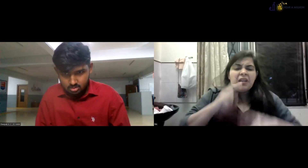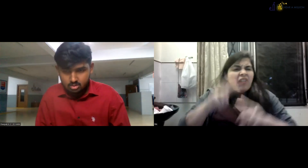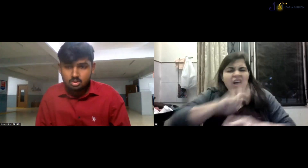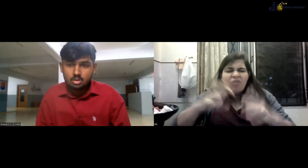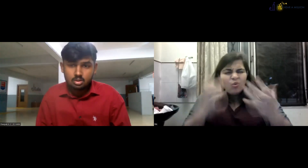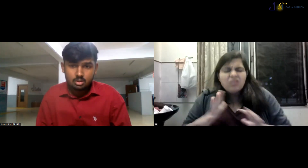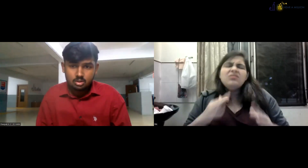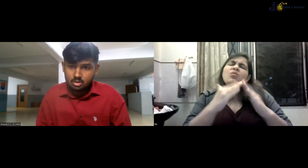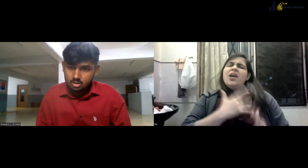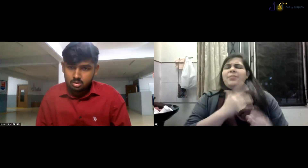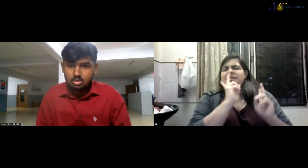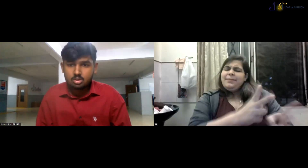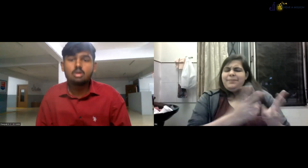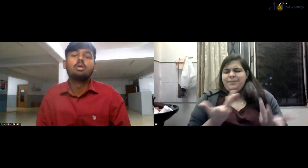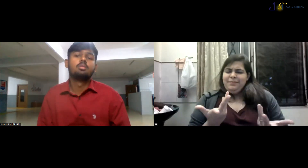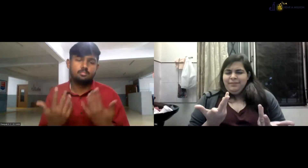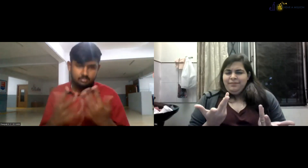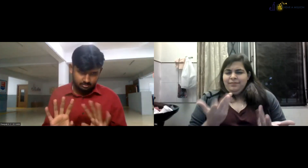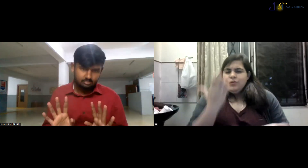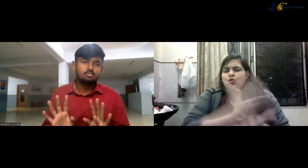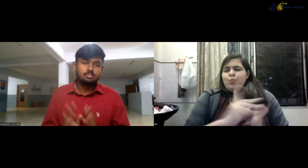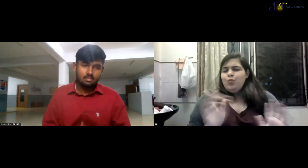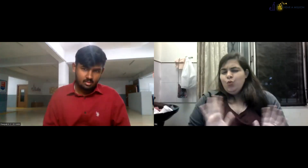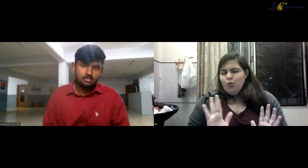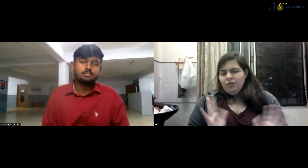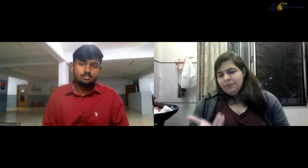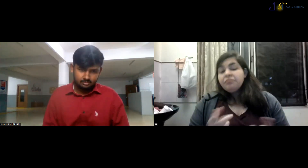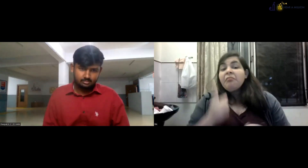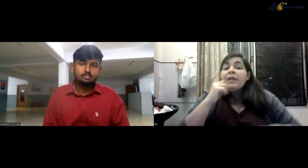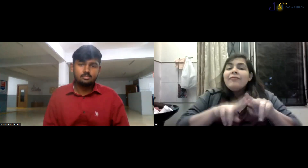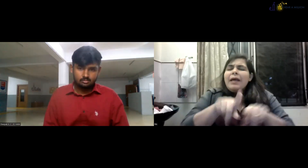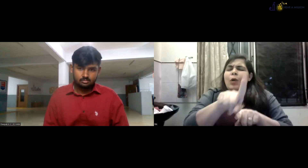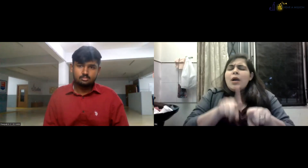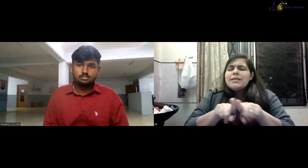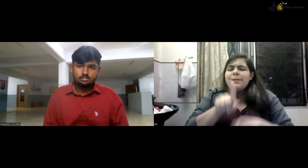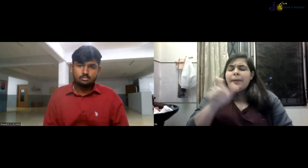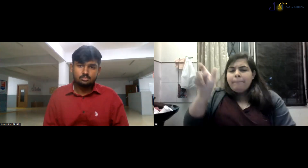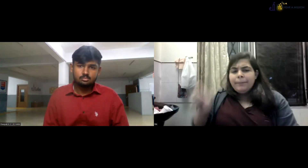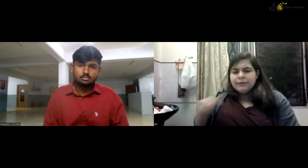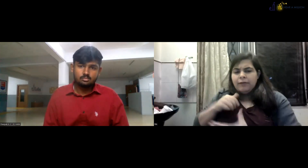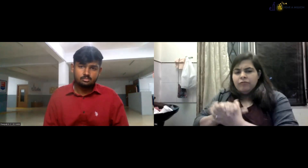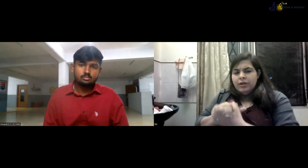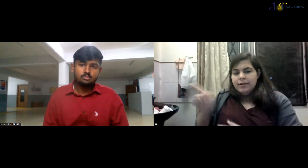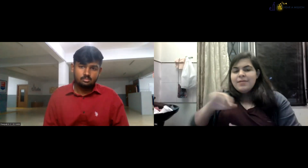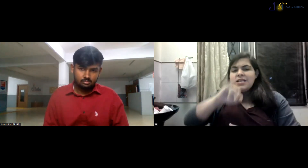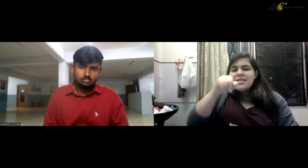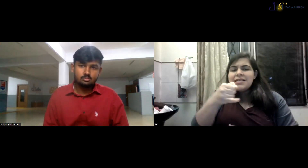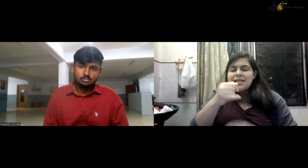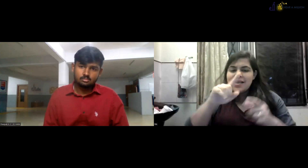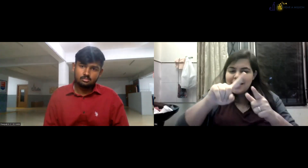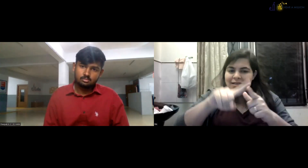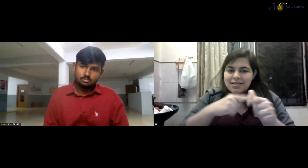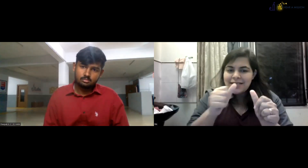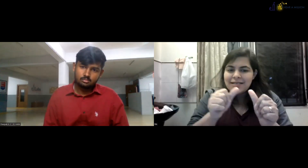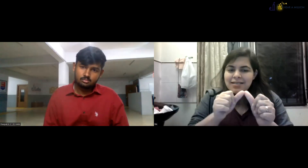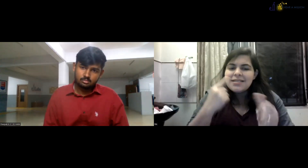food. If you would like to travel, yes, you need to, try the another cuisines also. If you are not traveling to the other